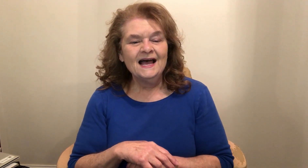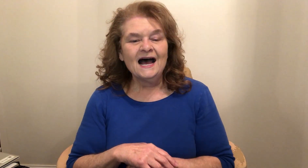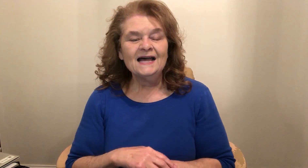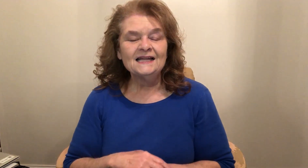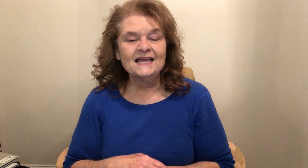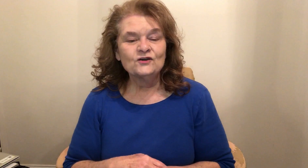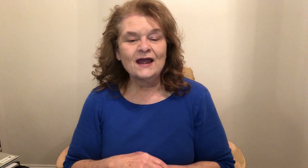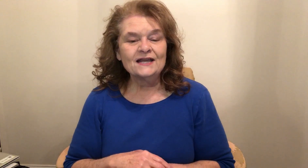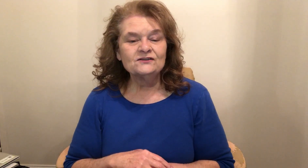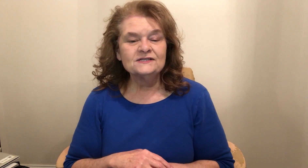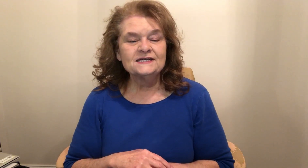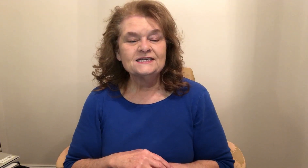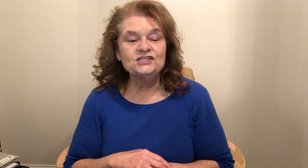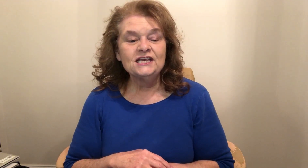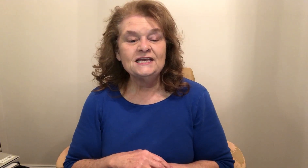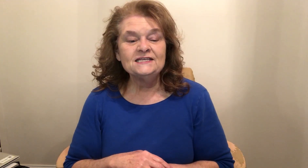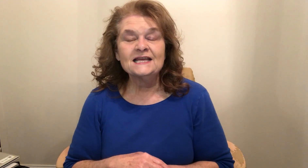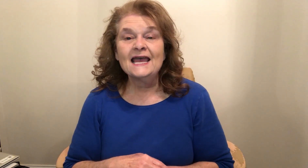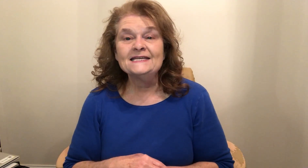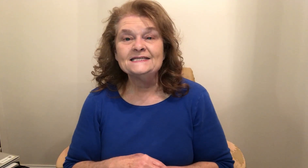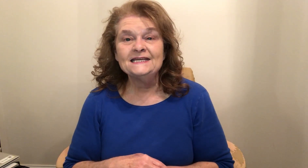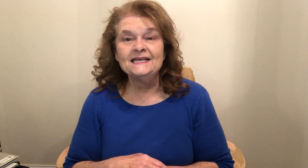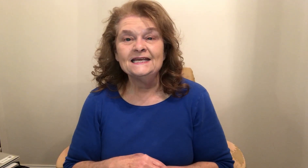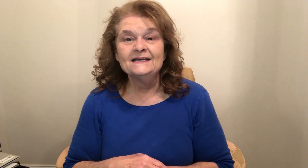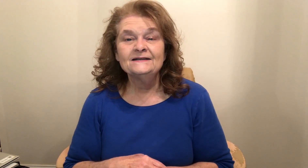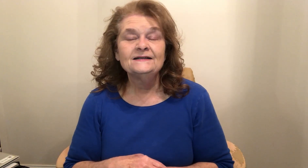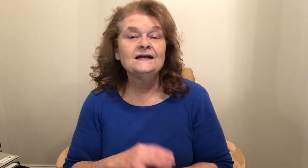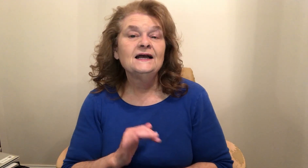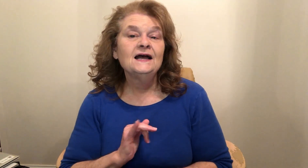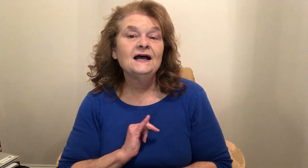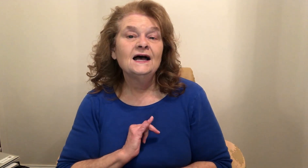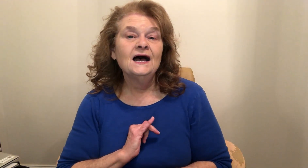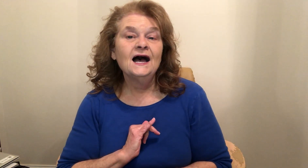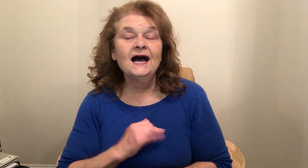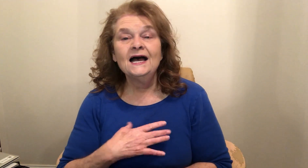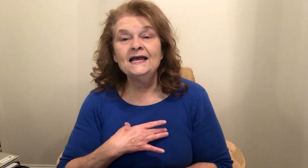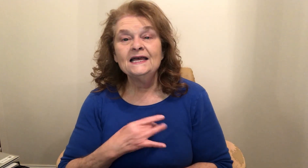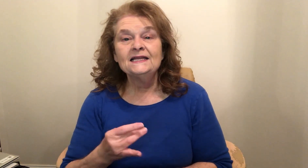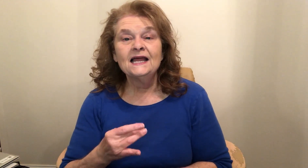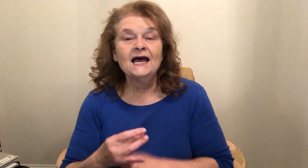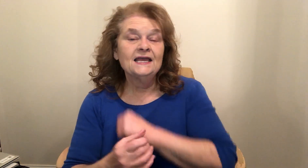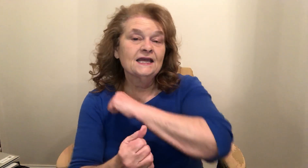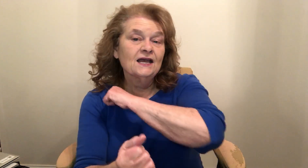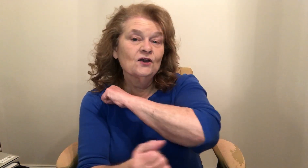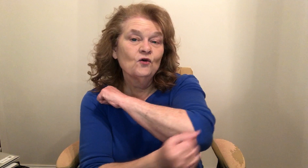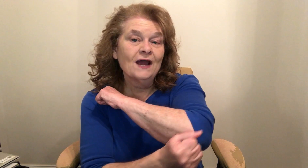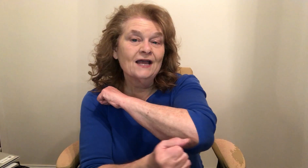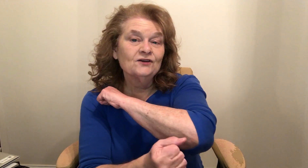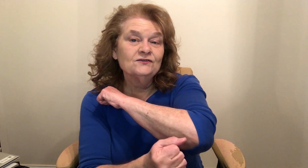I like crackers, cheese, and tea. I like crackers,